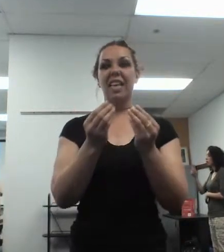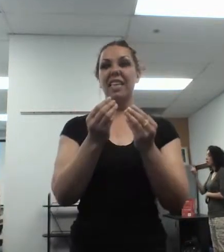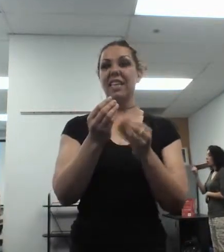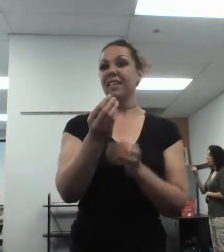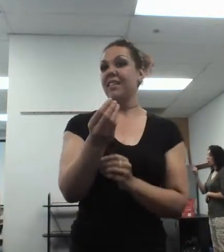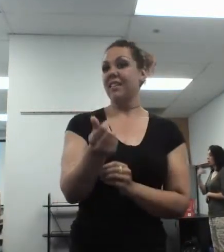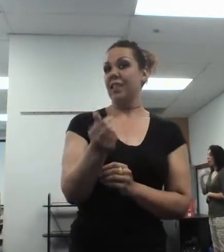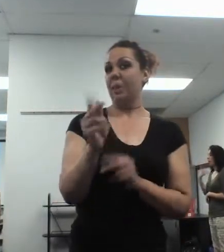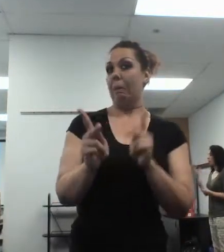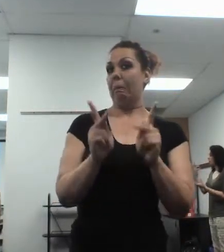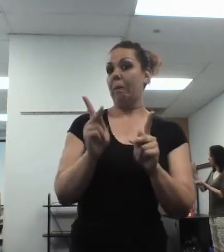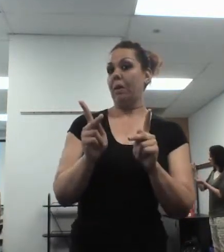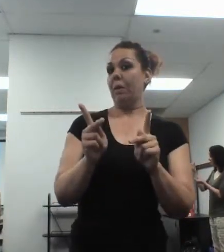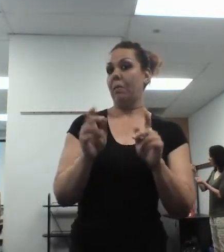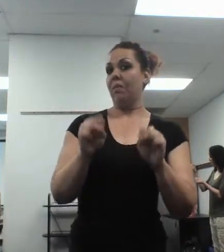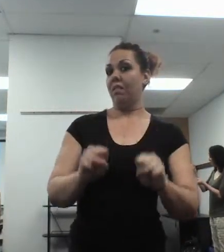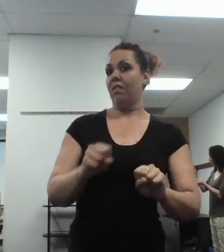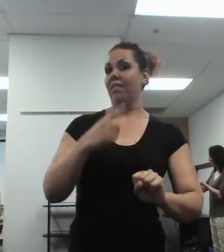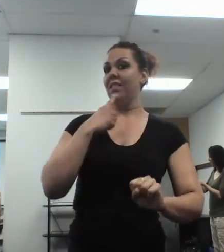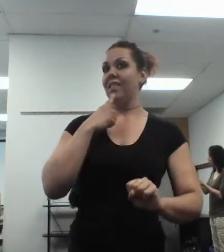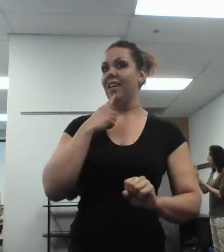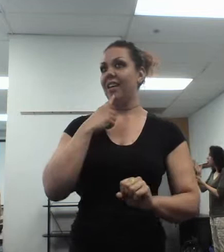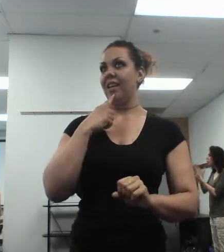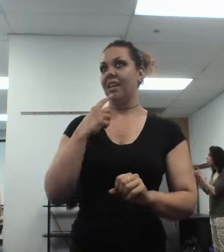these crazy symbols and blah, blah,